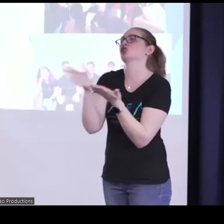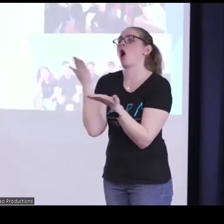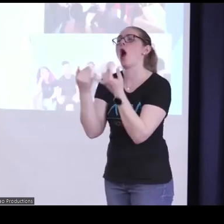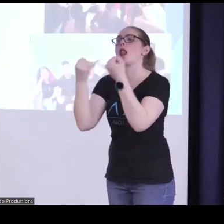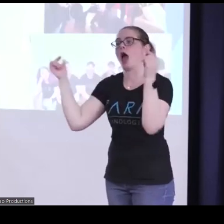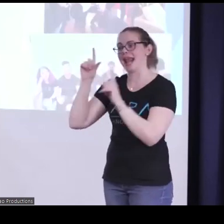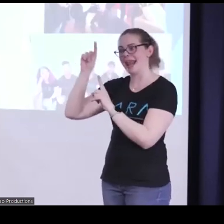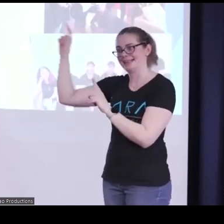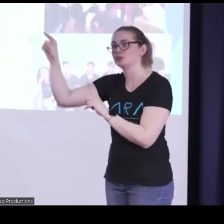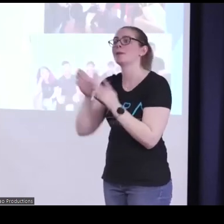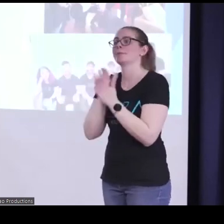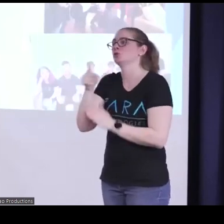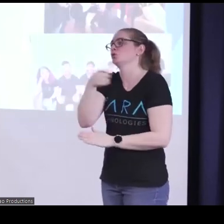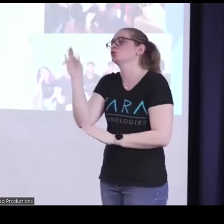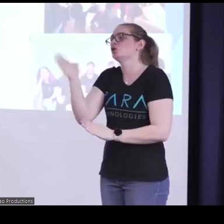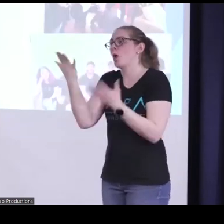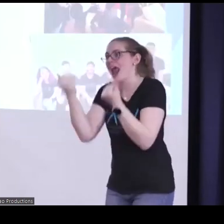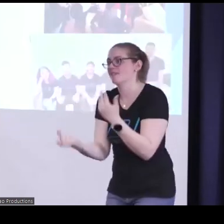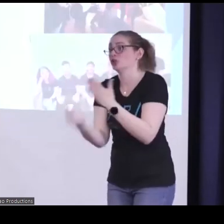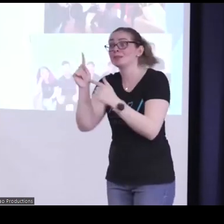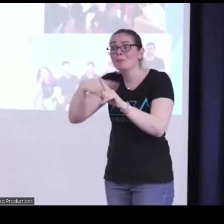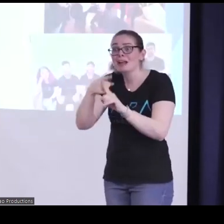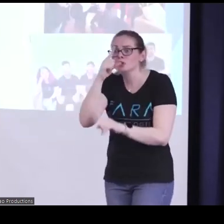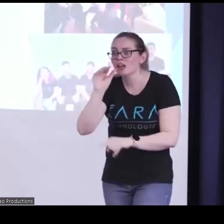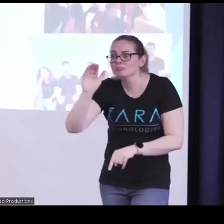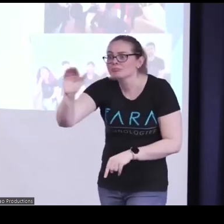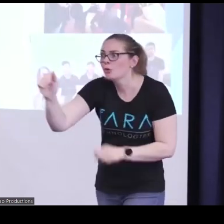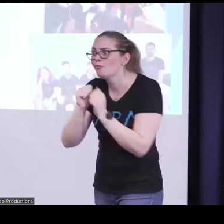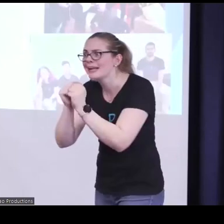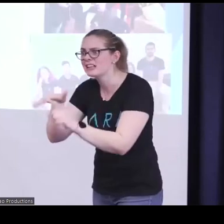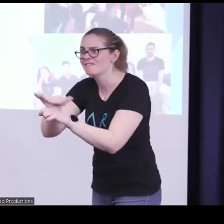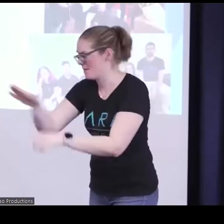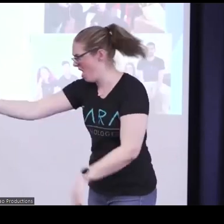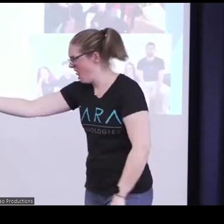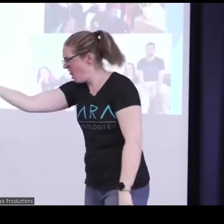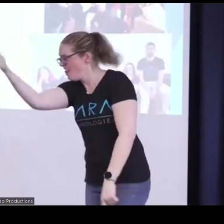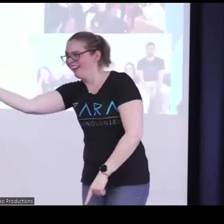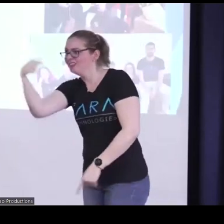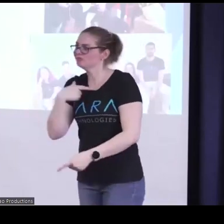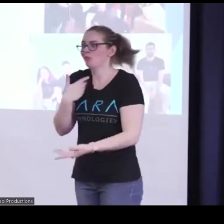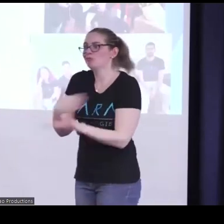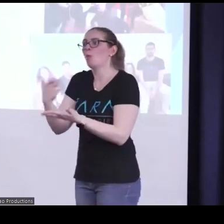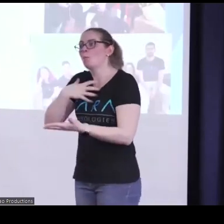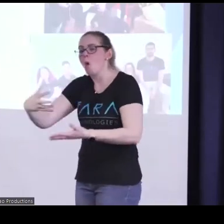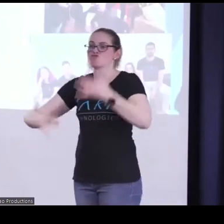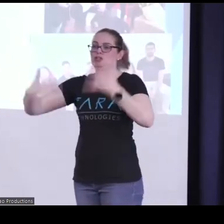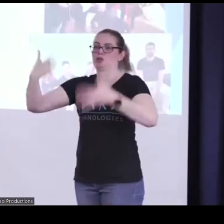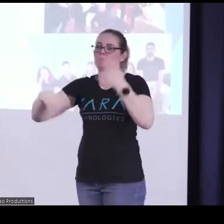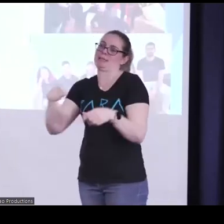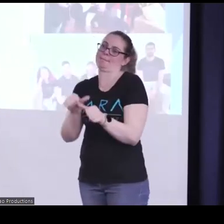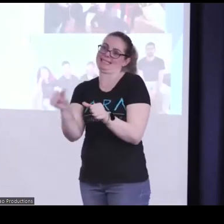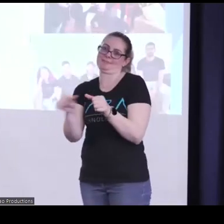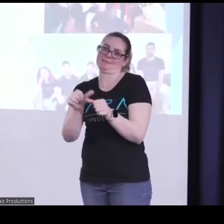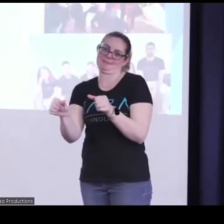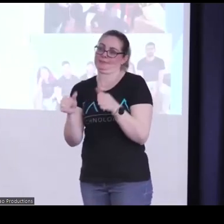about it, then we will share this online later. So you do still have the opportunity to answer. You can also share that with your friends and family,